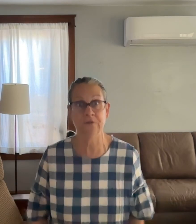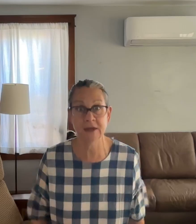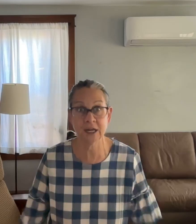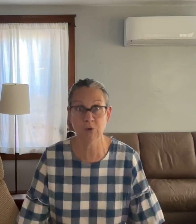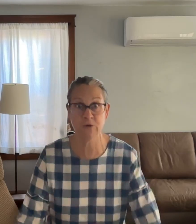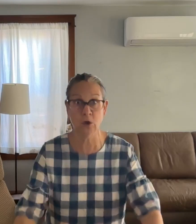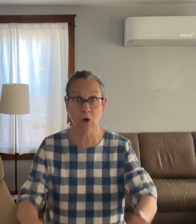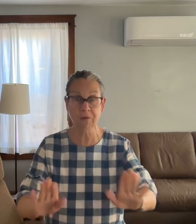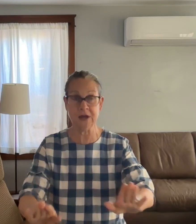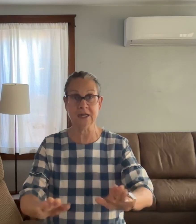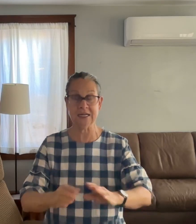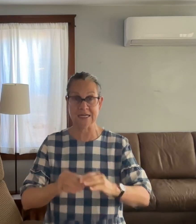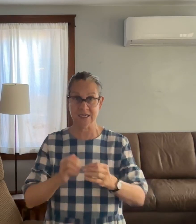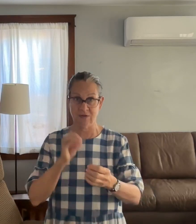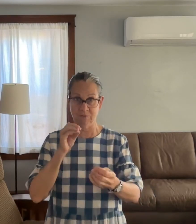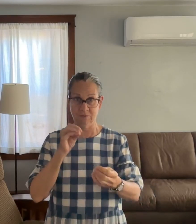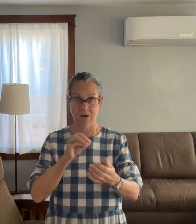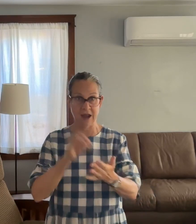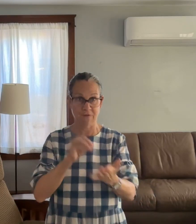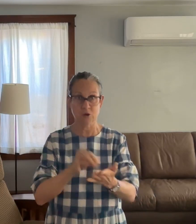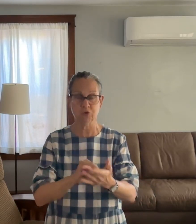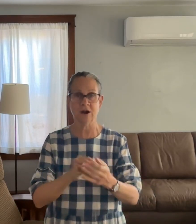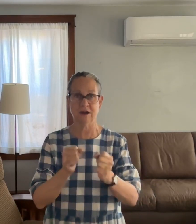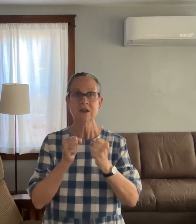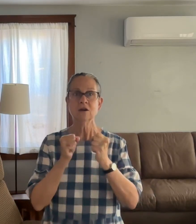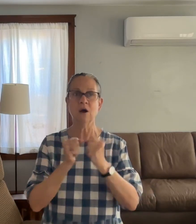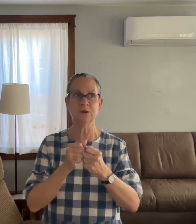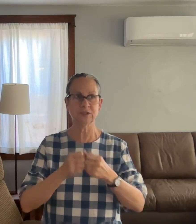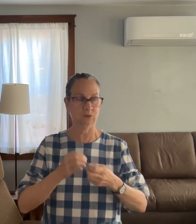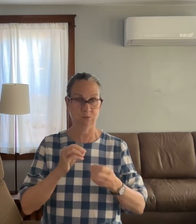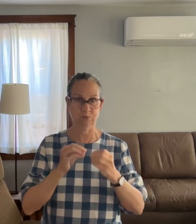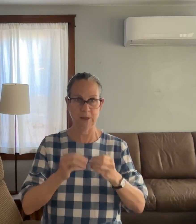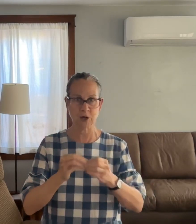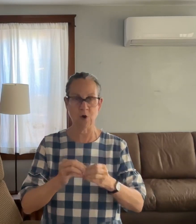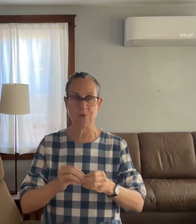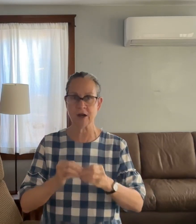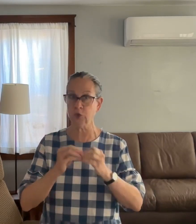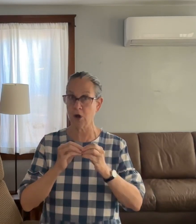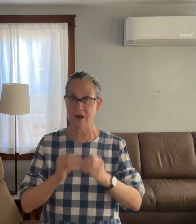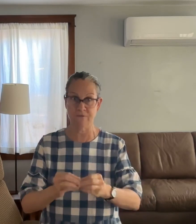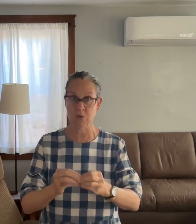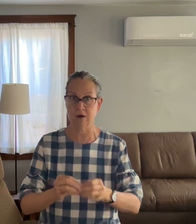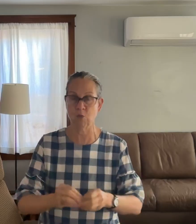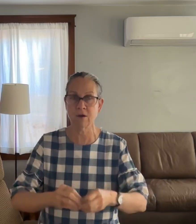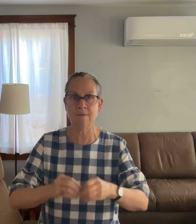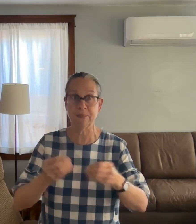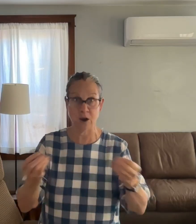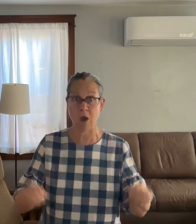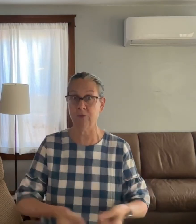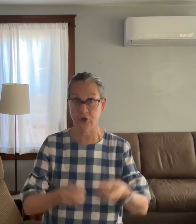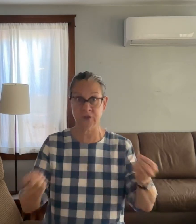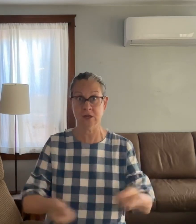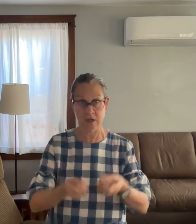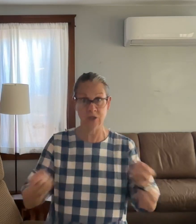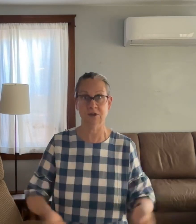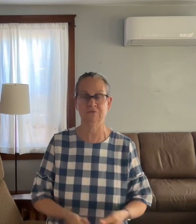the beginning, review the whole thing, and again, try to almost be like a robot and do it on every word. It won't come out that way when you're singing it and doing it